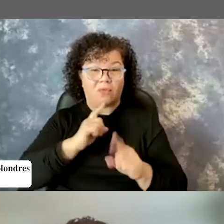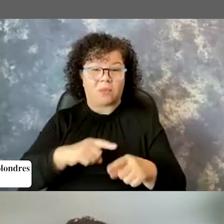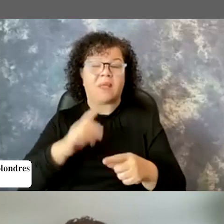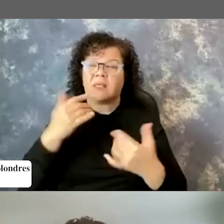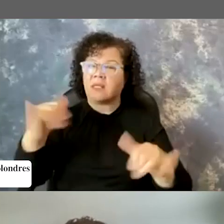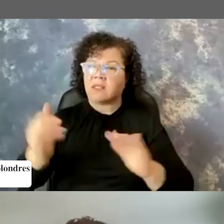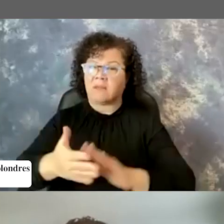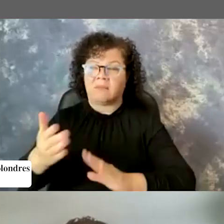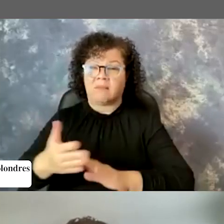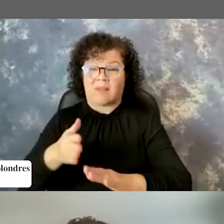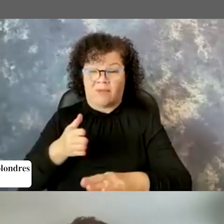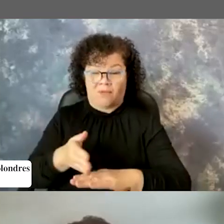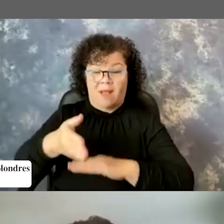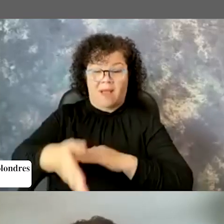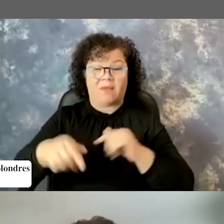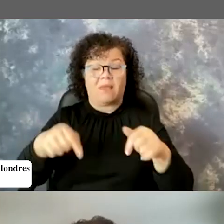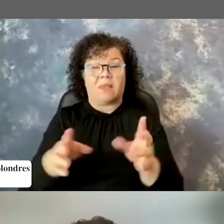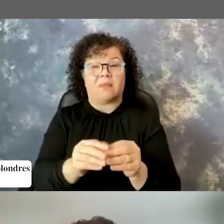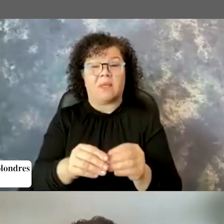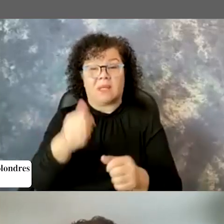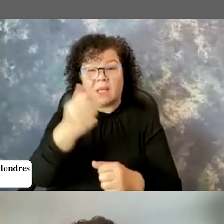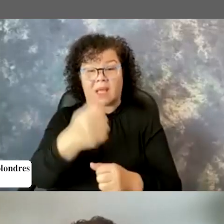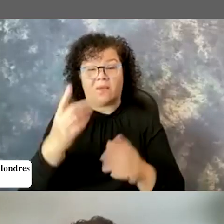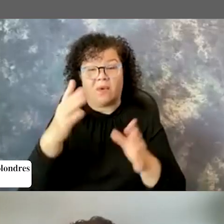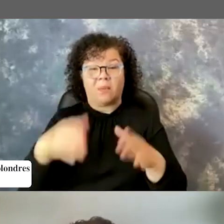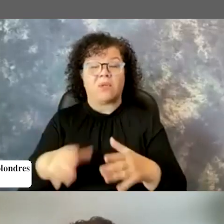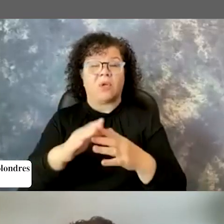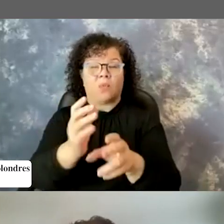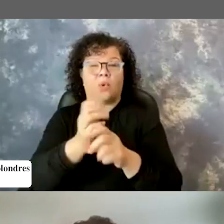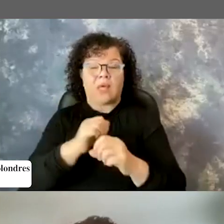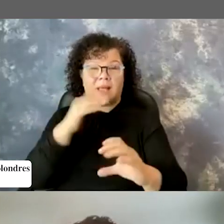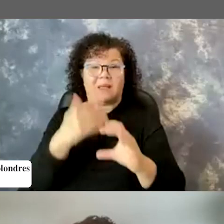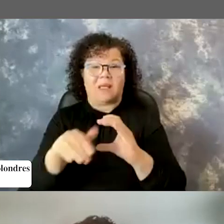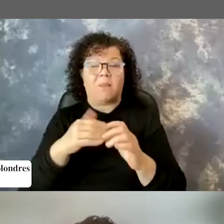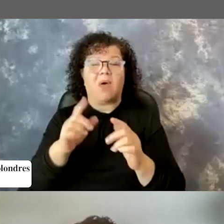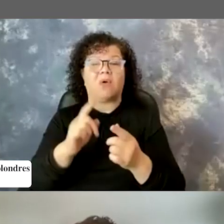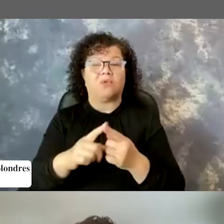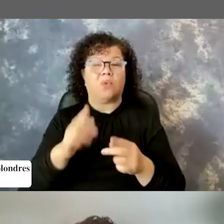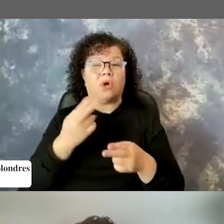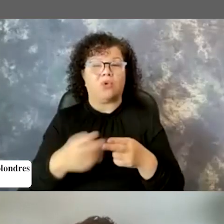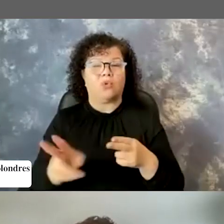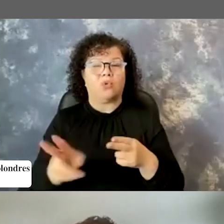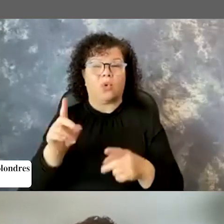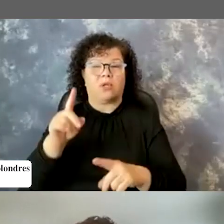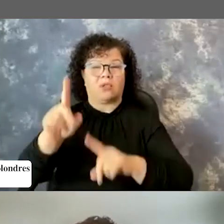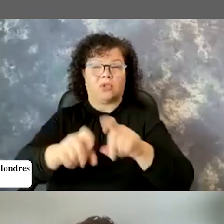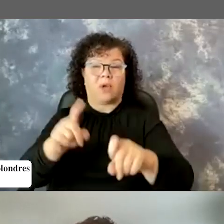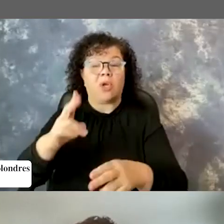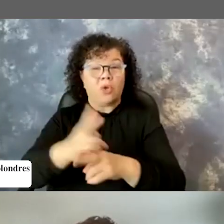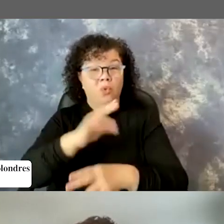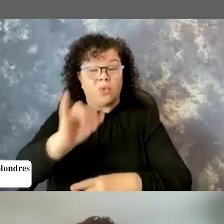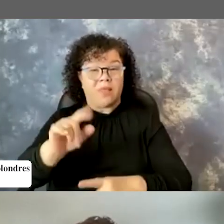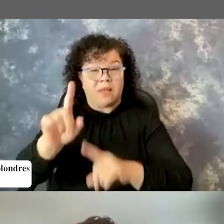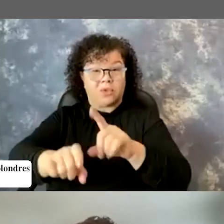immediately following this meeting, every attendee will receive an email with the link to a short survey. Please use this survey